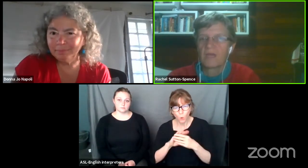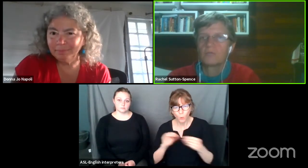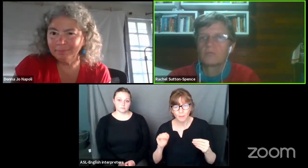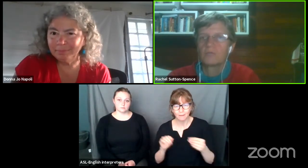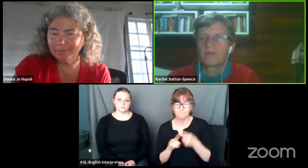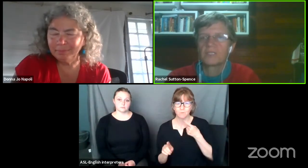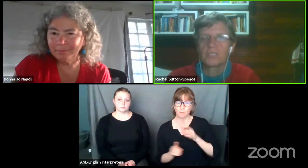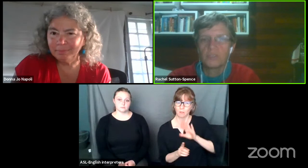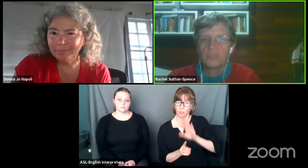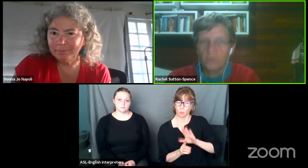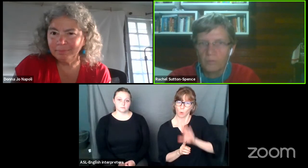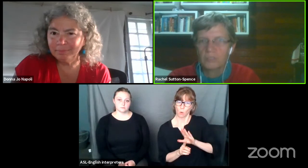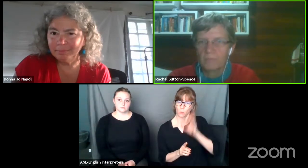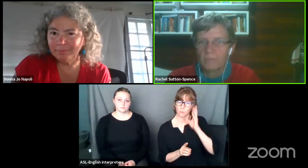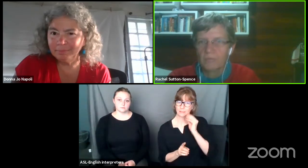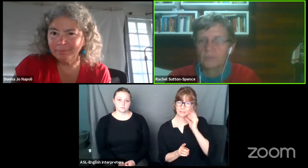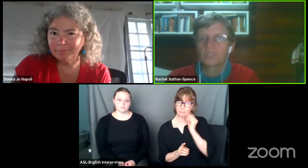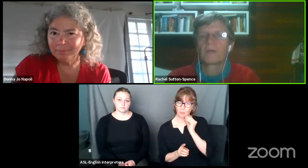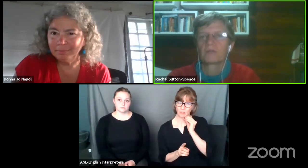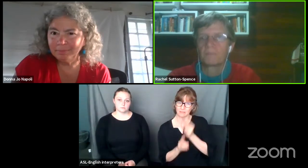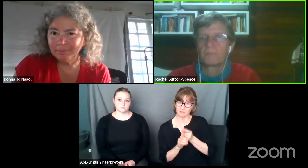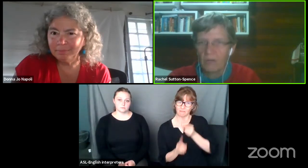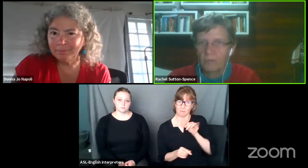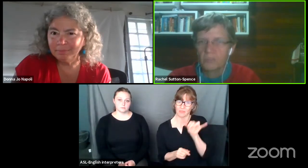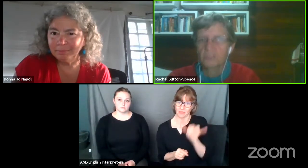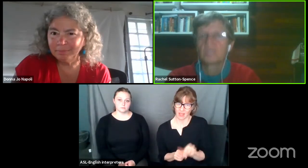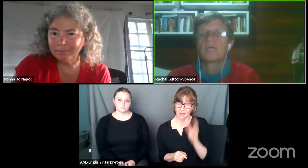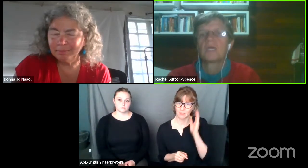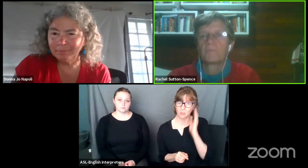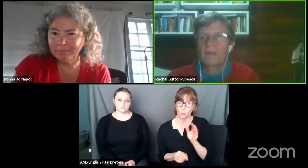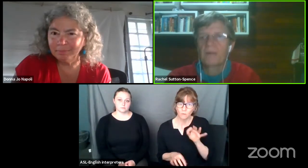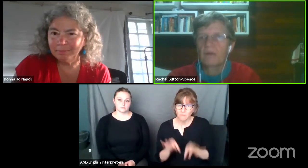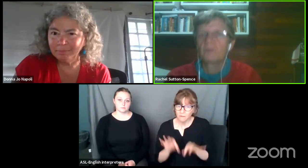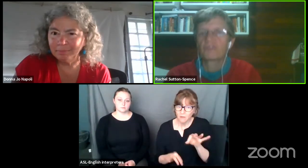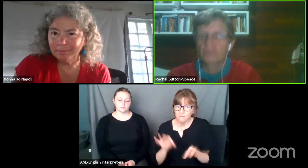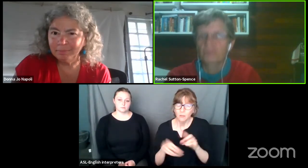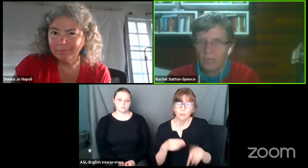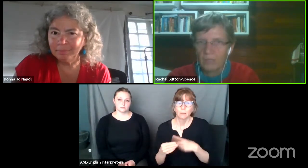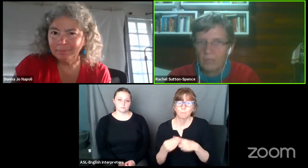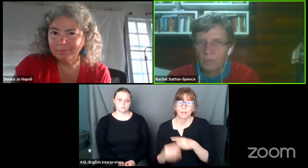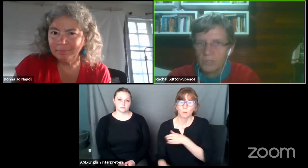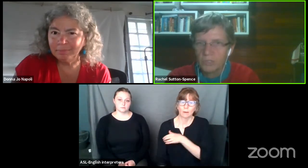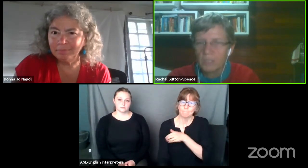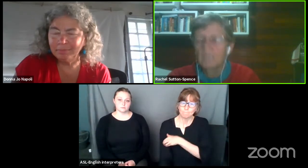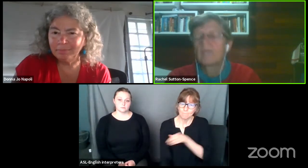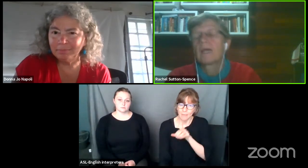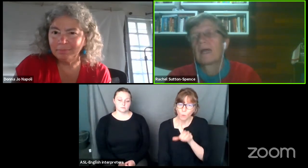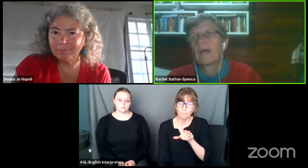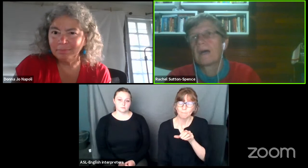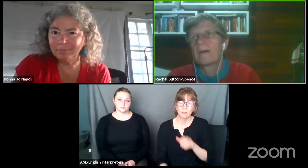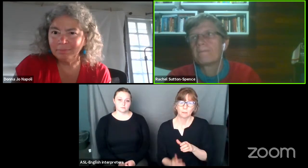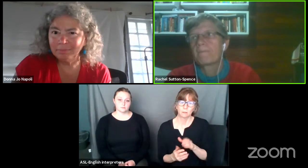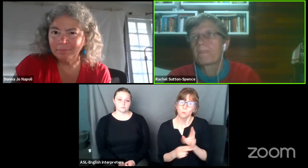and there you will find an enormous amount about empowerment through language,